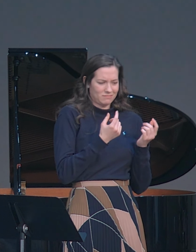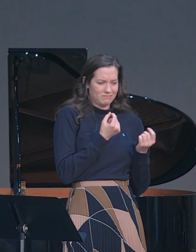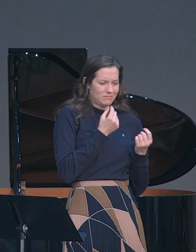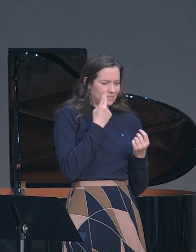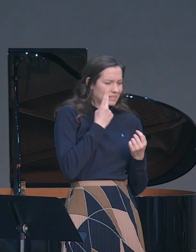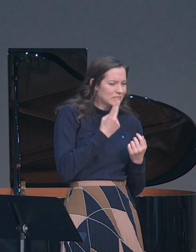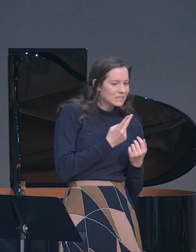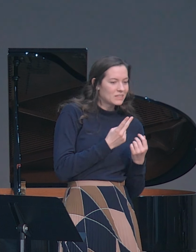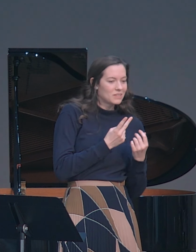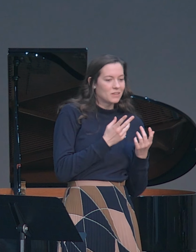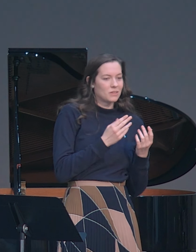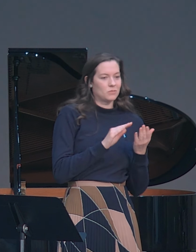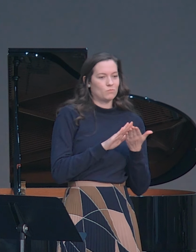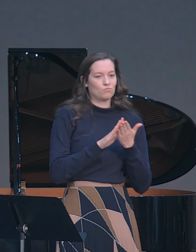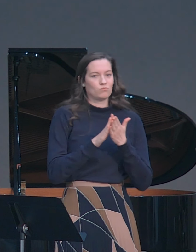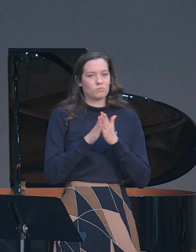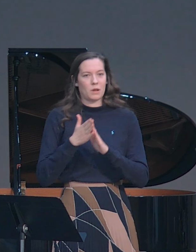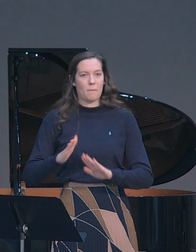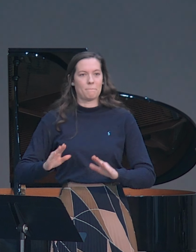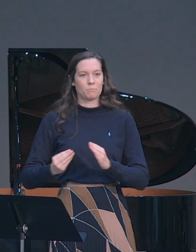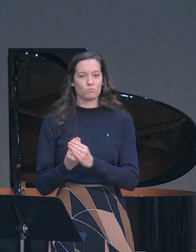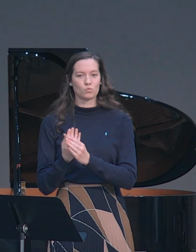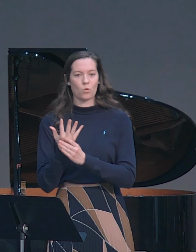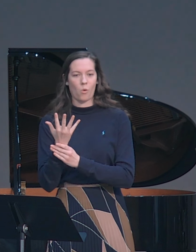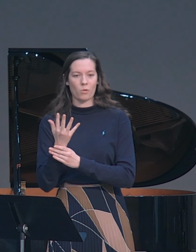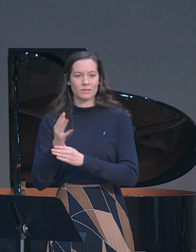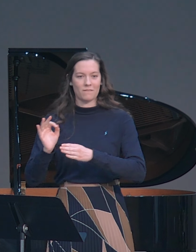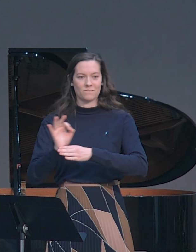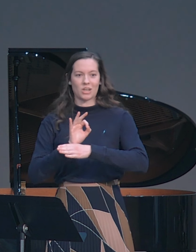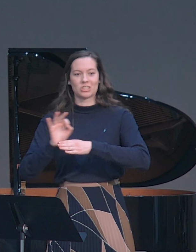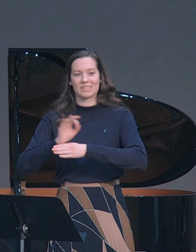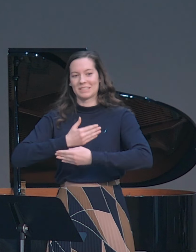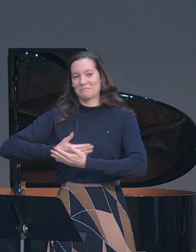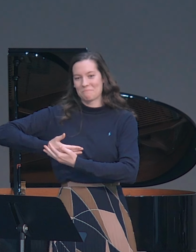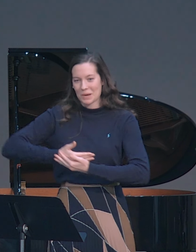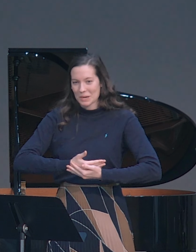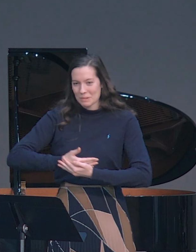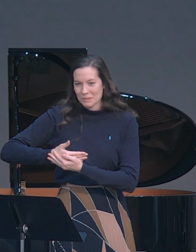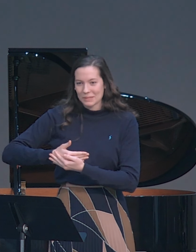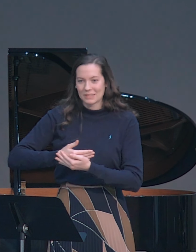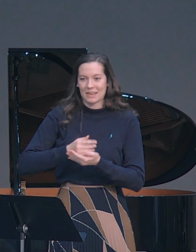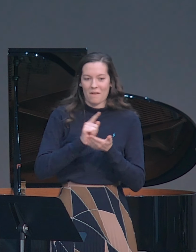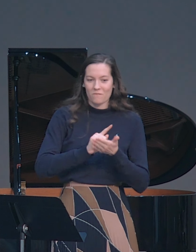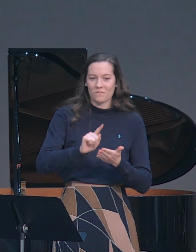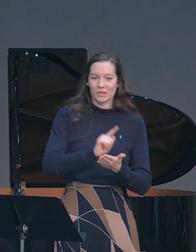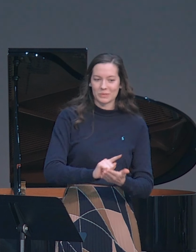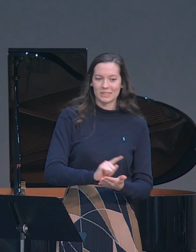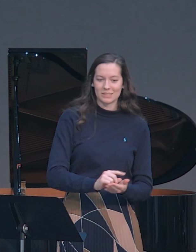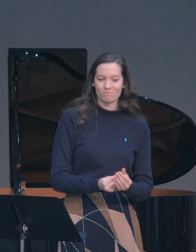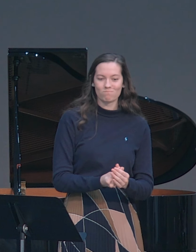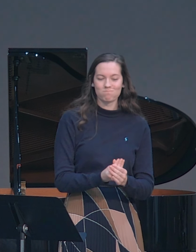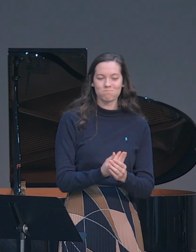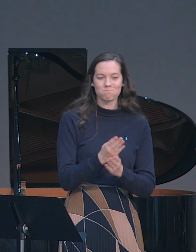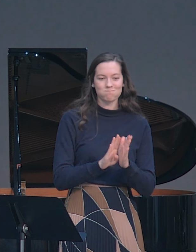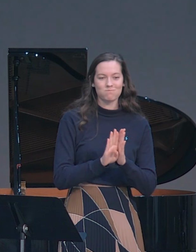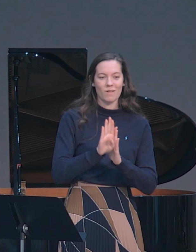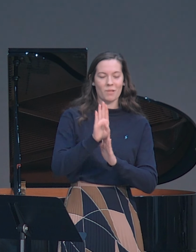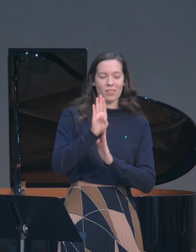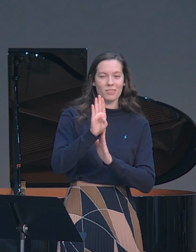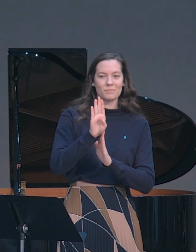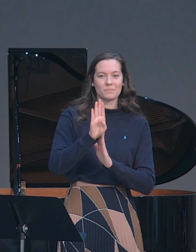functioning human baby that it changed in, week out. The development